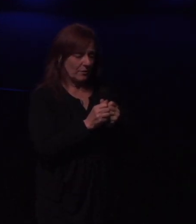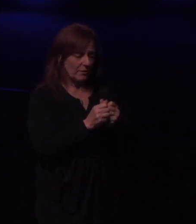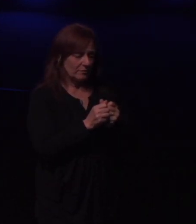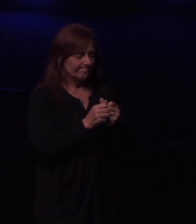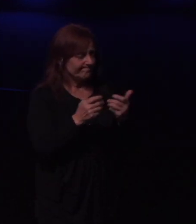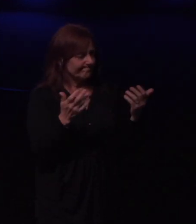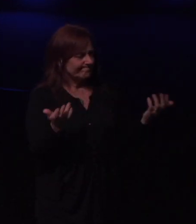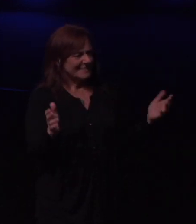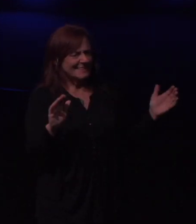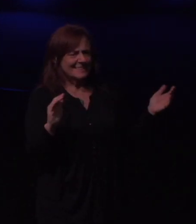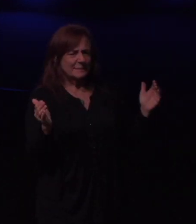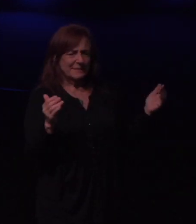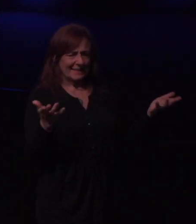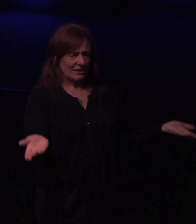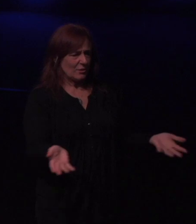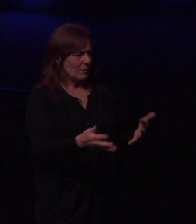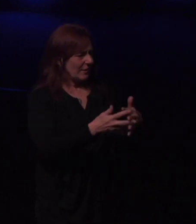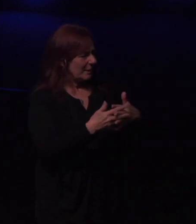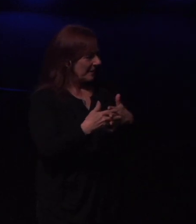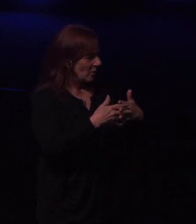It seems like in America,